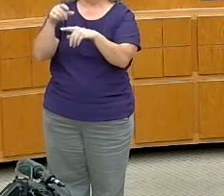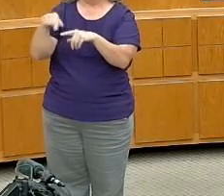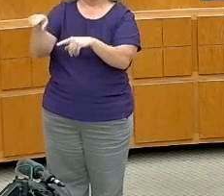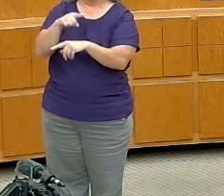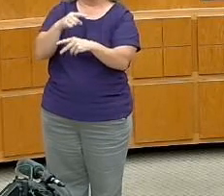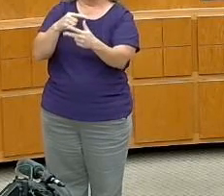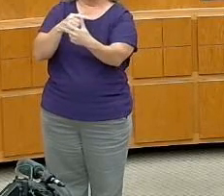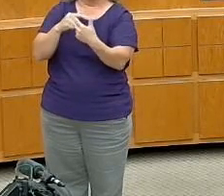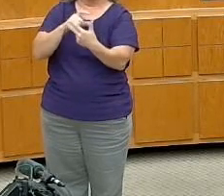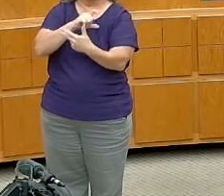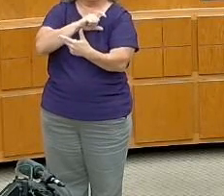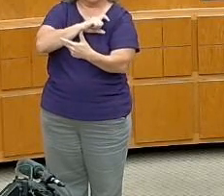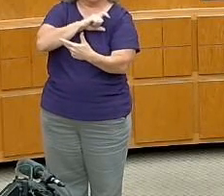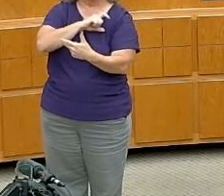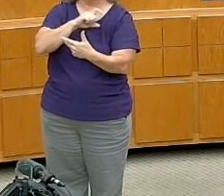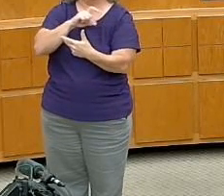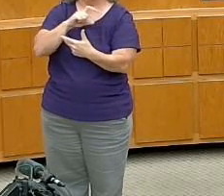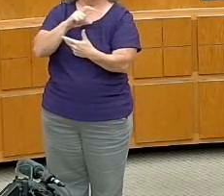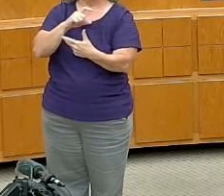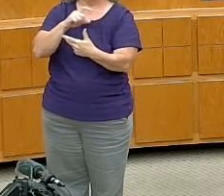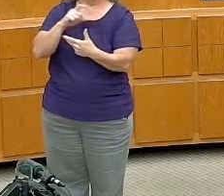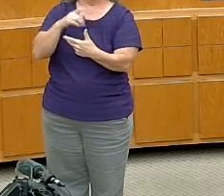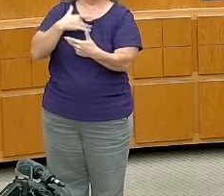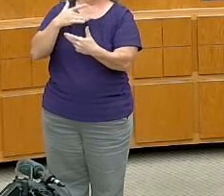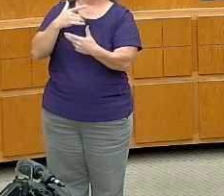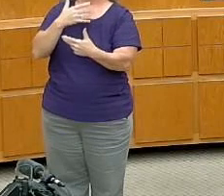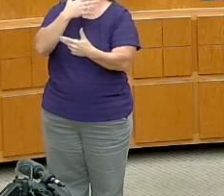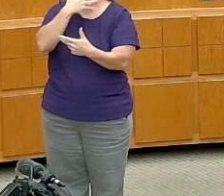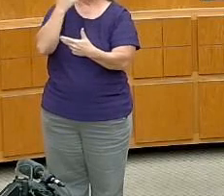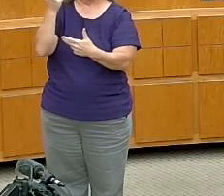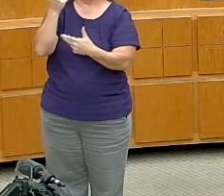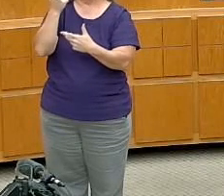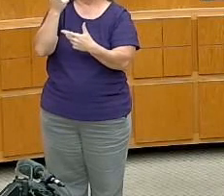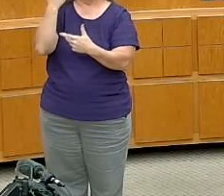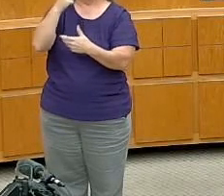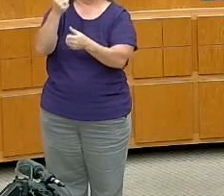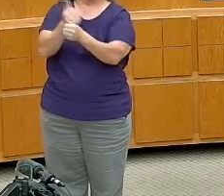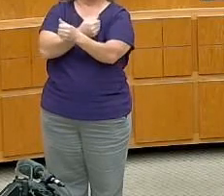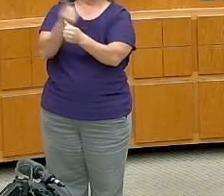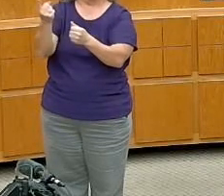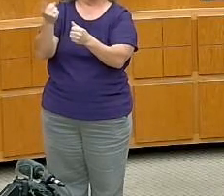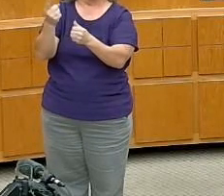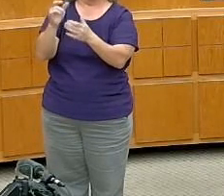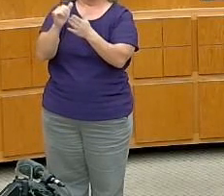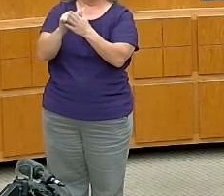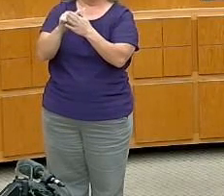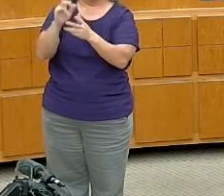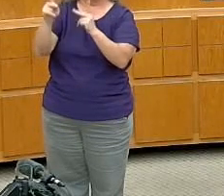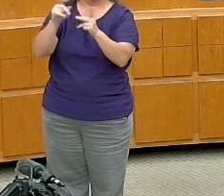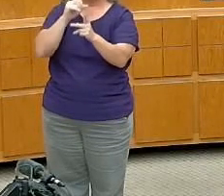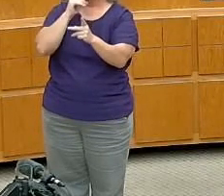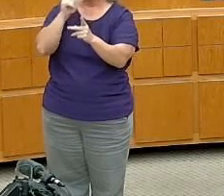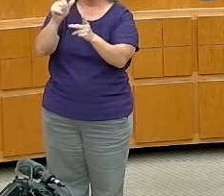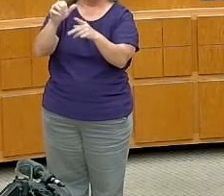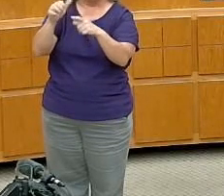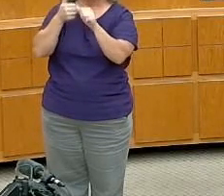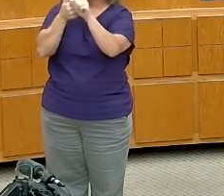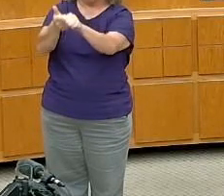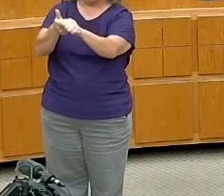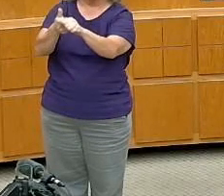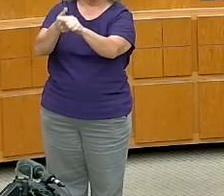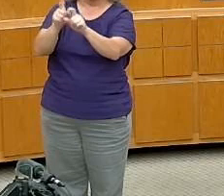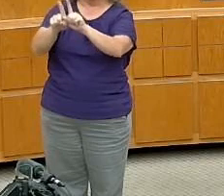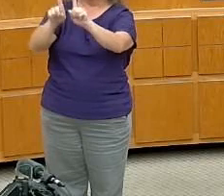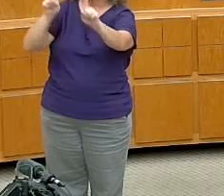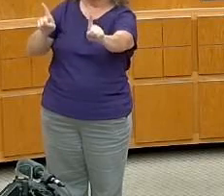everyone that social distancing was definitely not being practiced and needed, therefore, to shut down Bob Hall Pier. We